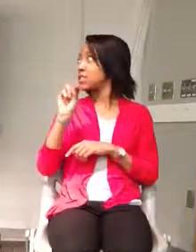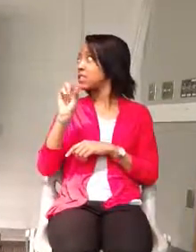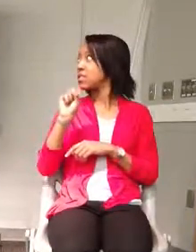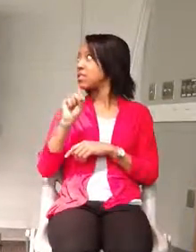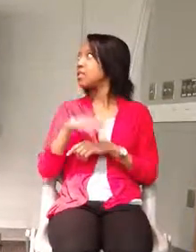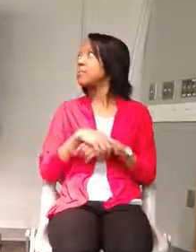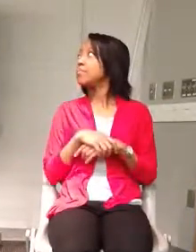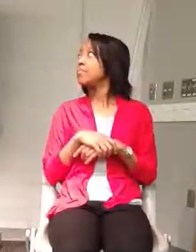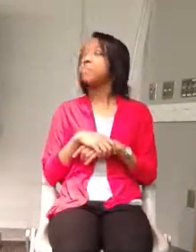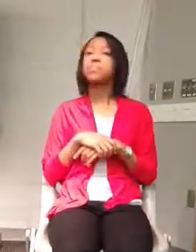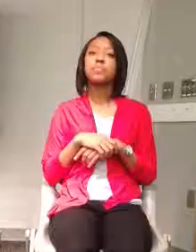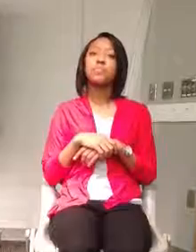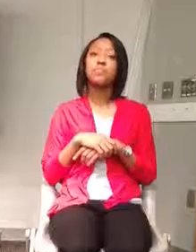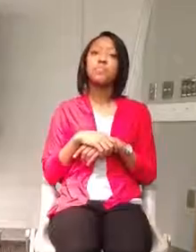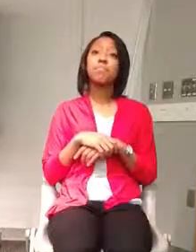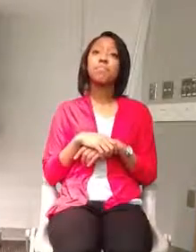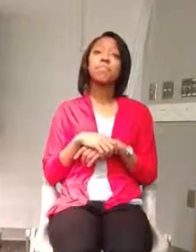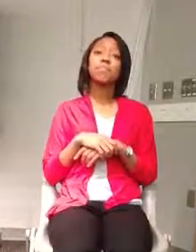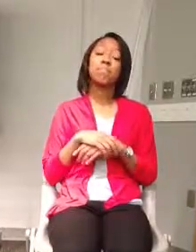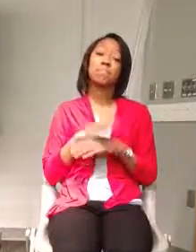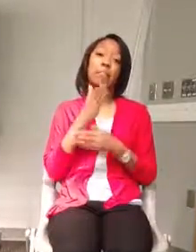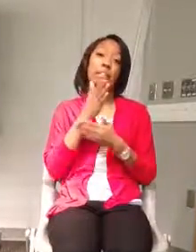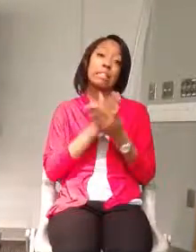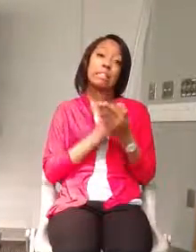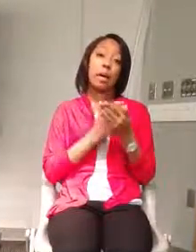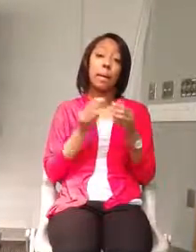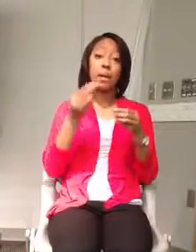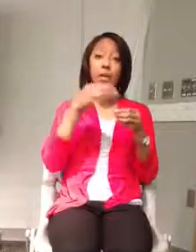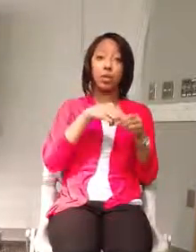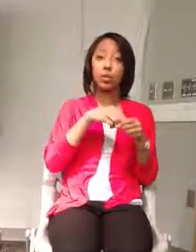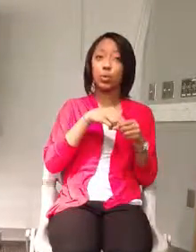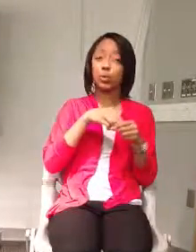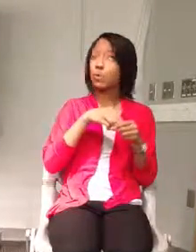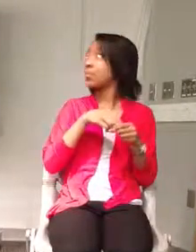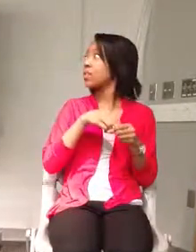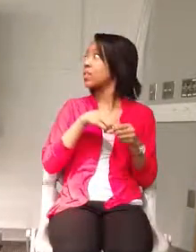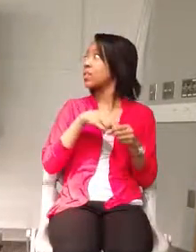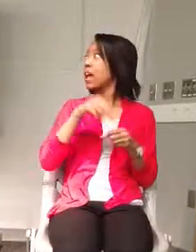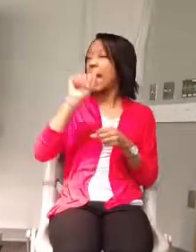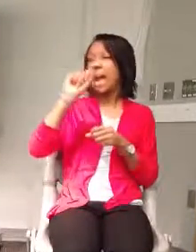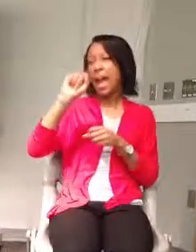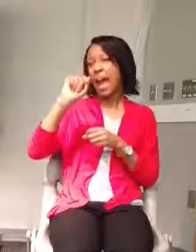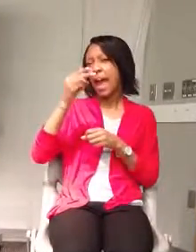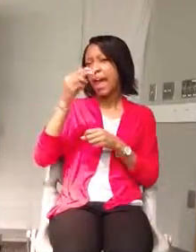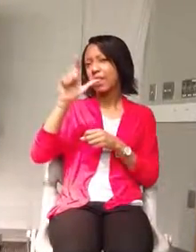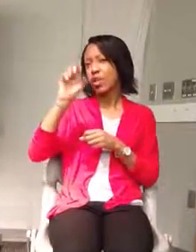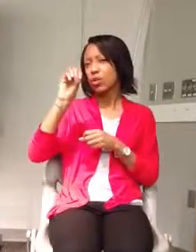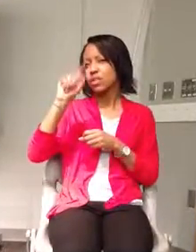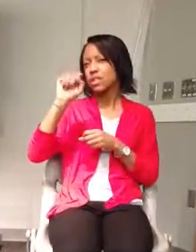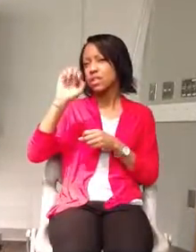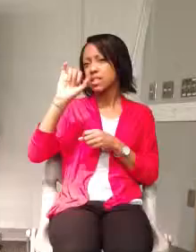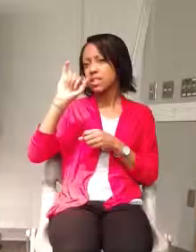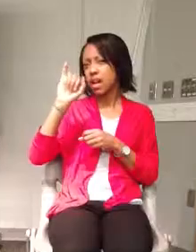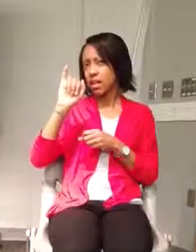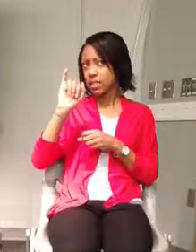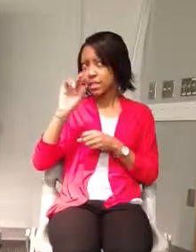Some of these include aflatoxins. Have you heard of aflatoxins before? Those